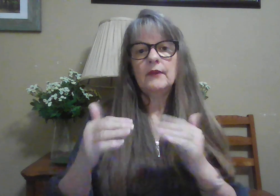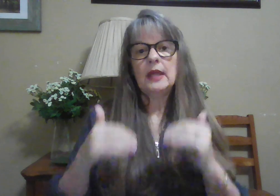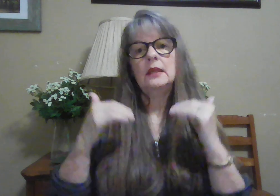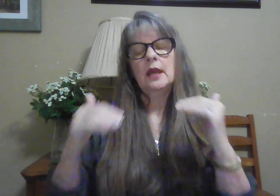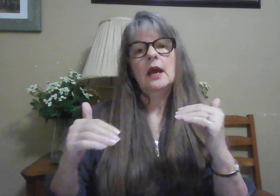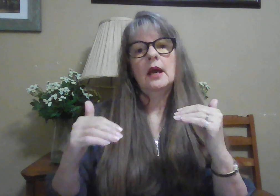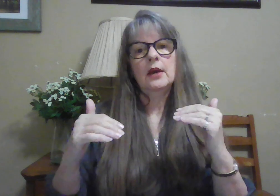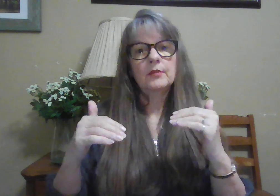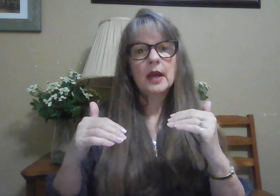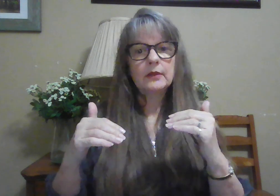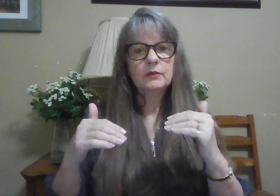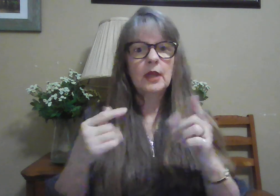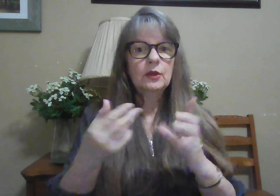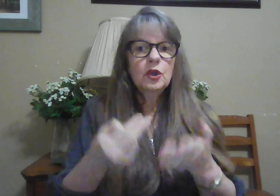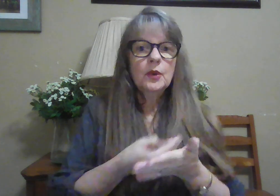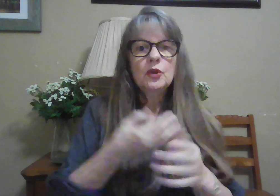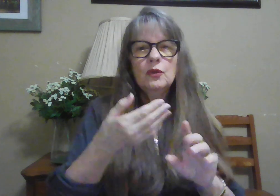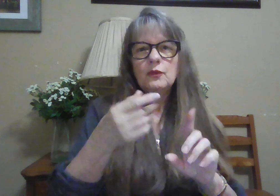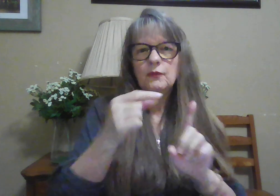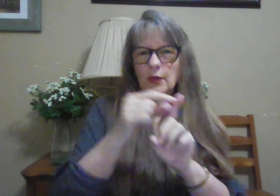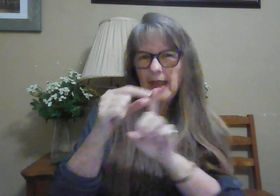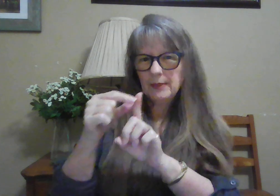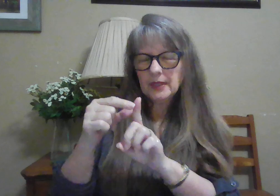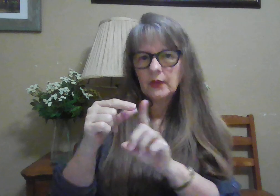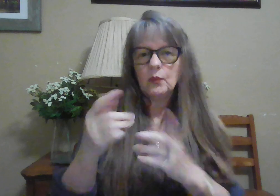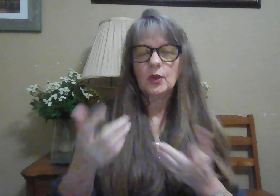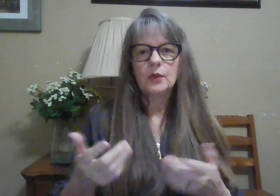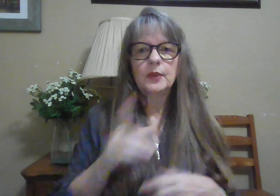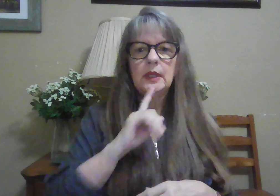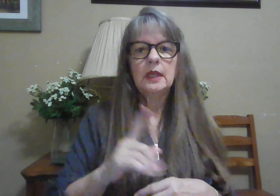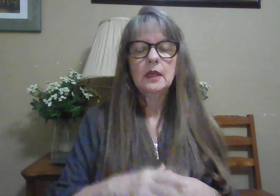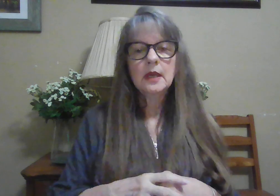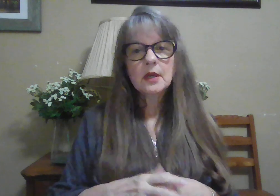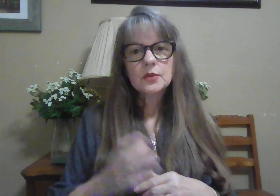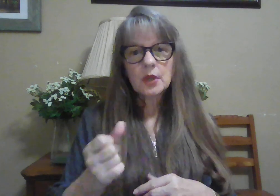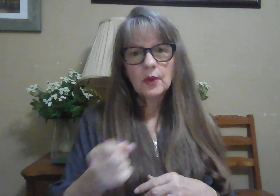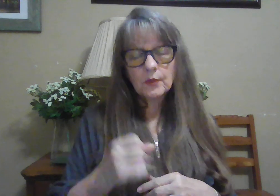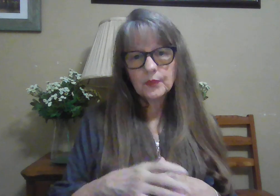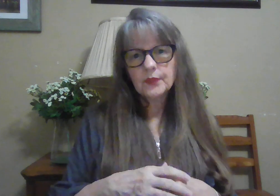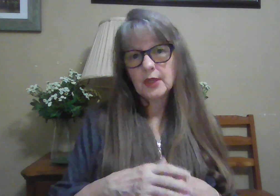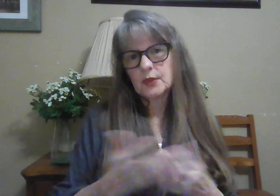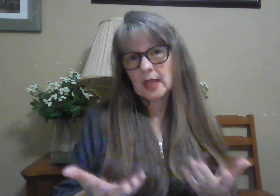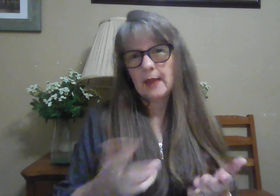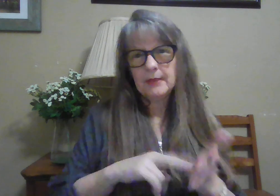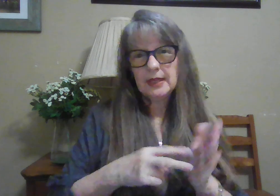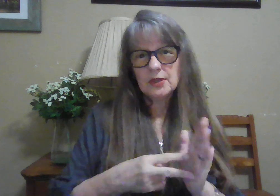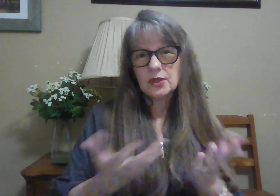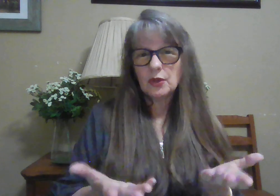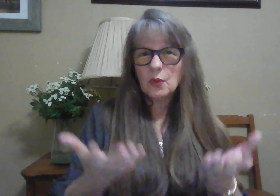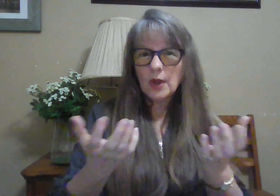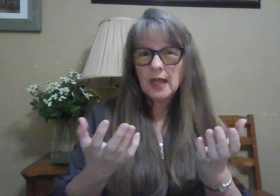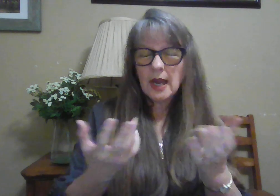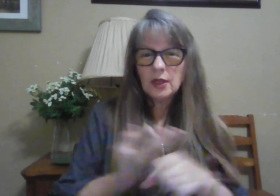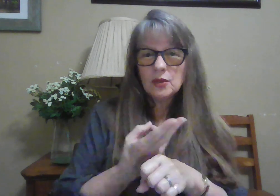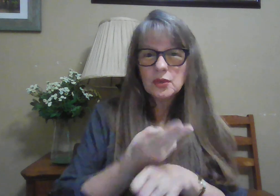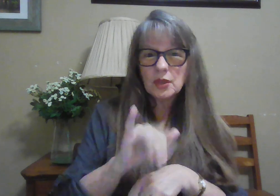elevate a new vocabulary word, really. So that's what that means. And so you want to kind of use those